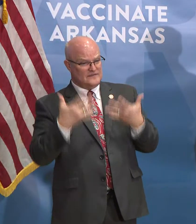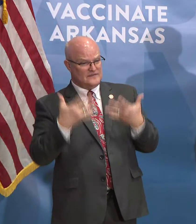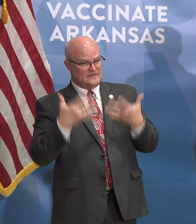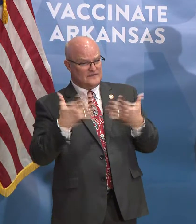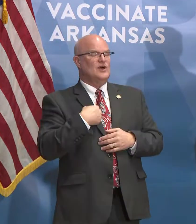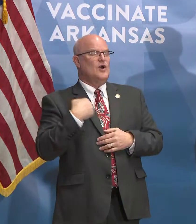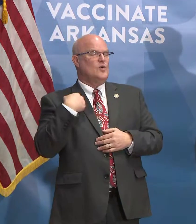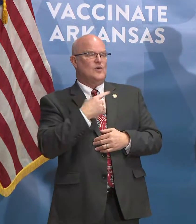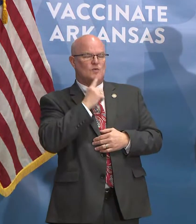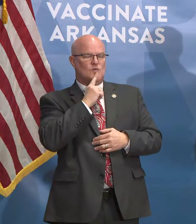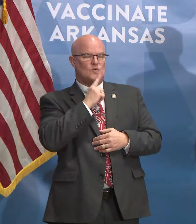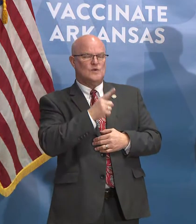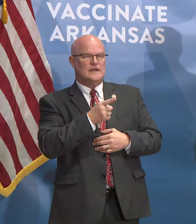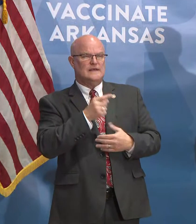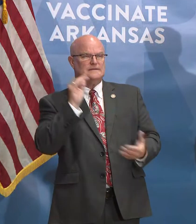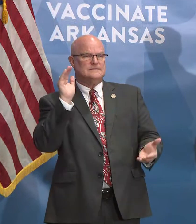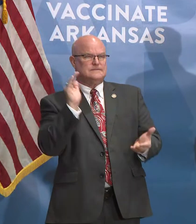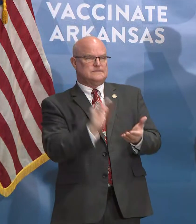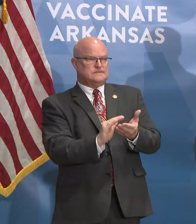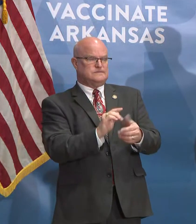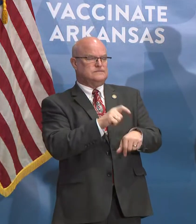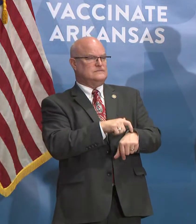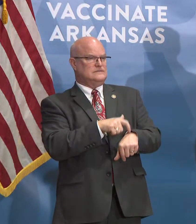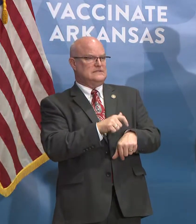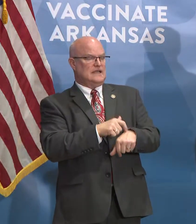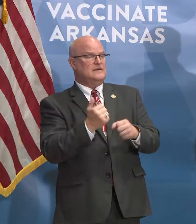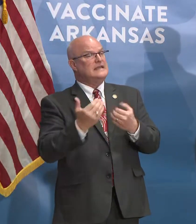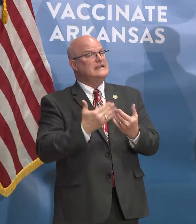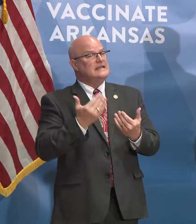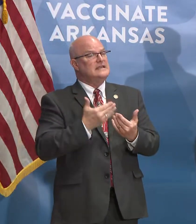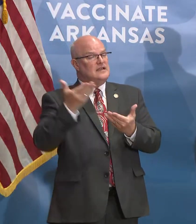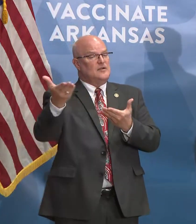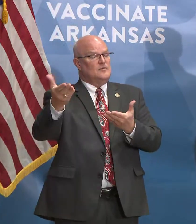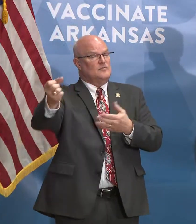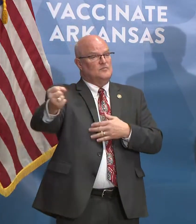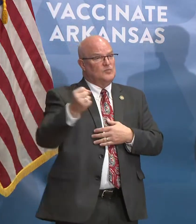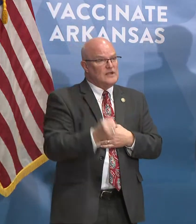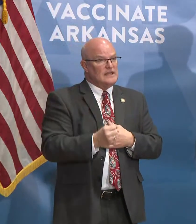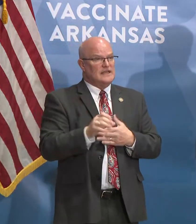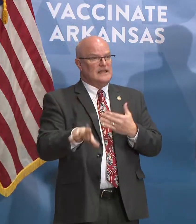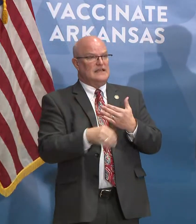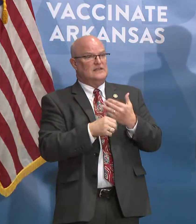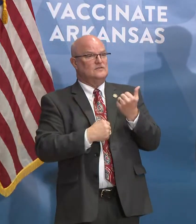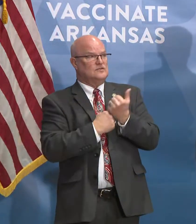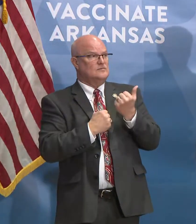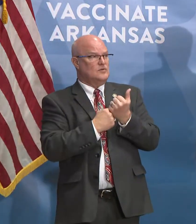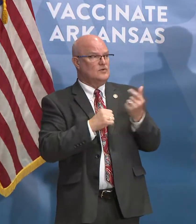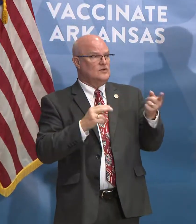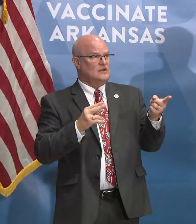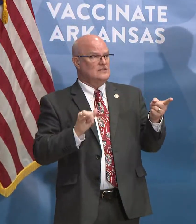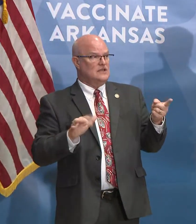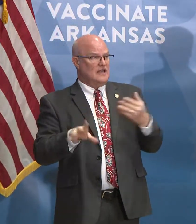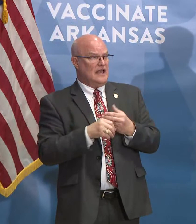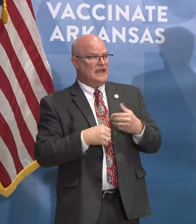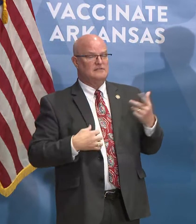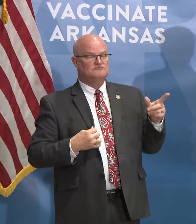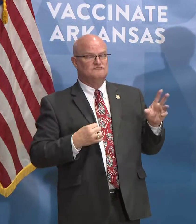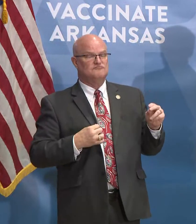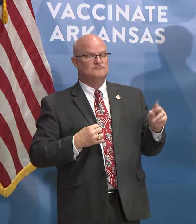we've streamlined that process and making it easier to bring in additional support. Johnny, do you want to add to